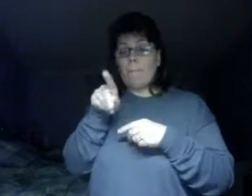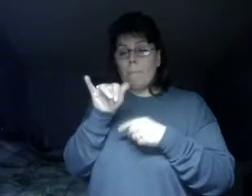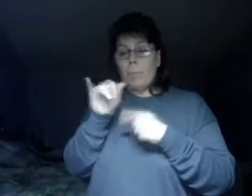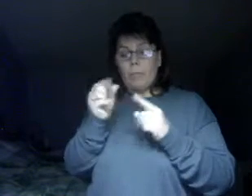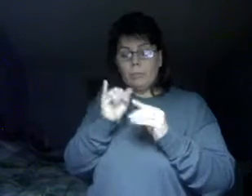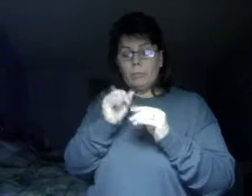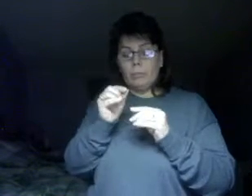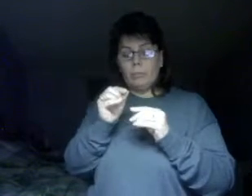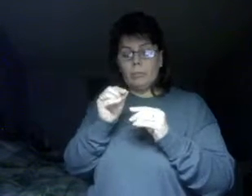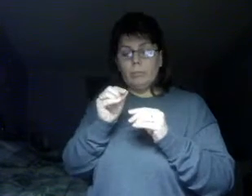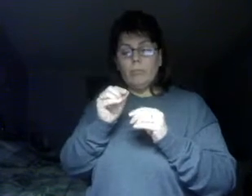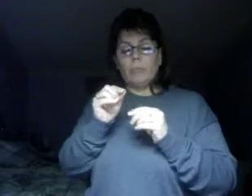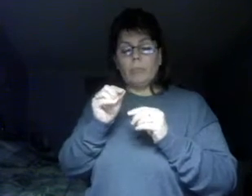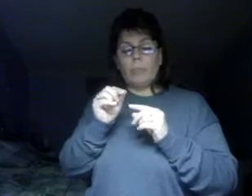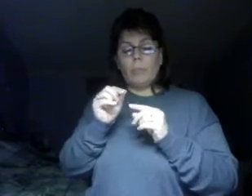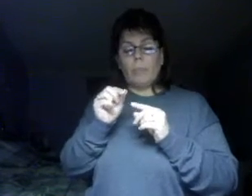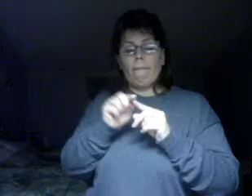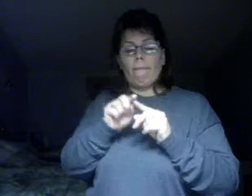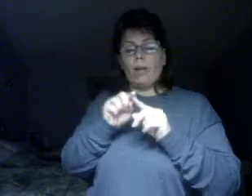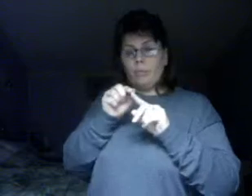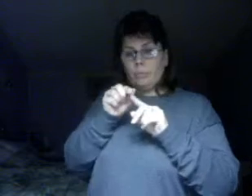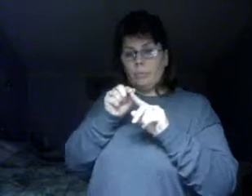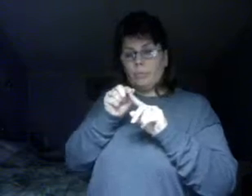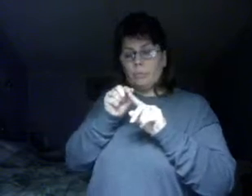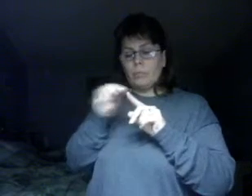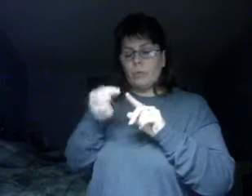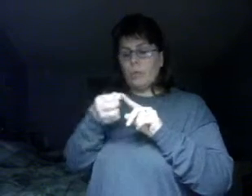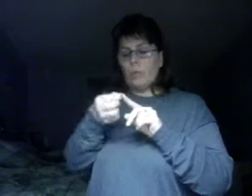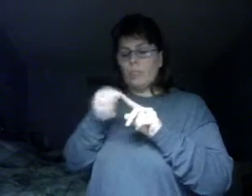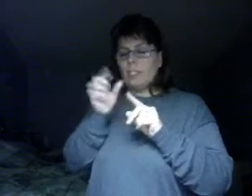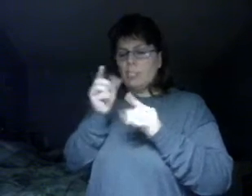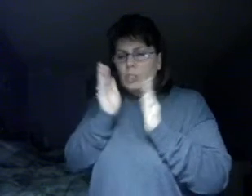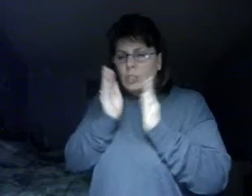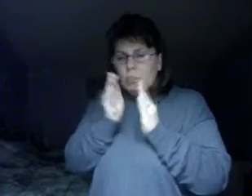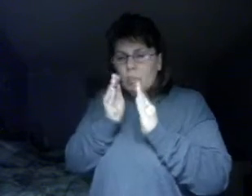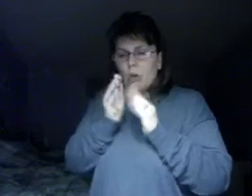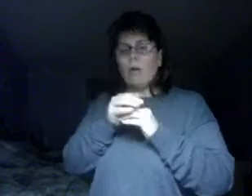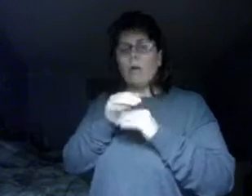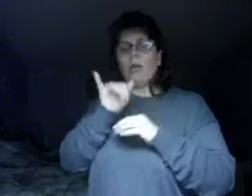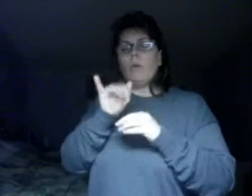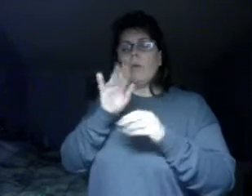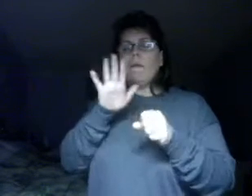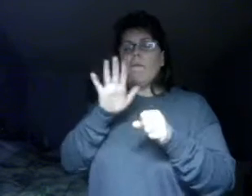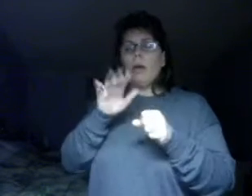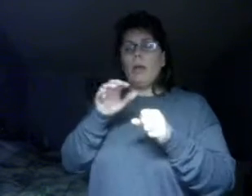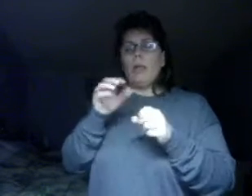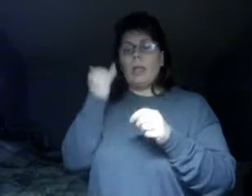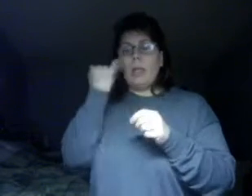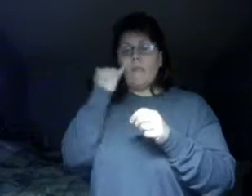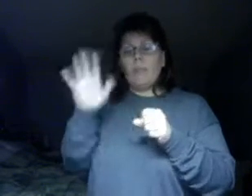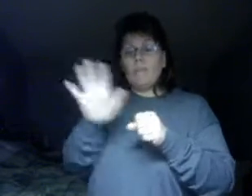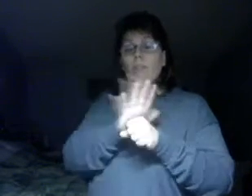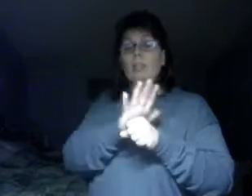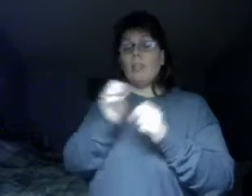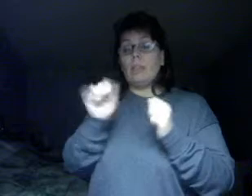would be full of HIV. Very, very high viral load. If we took 2.5